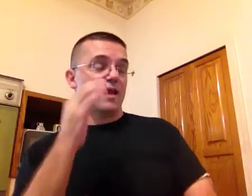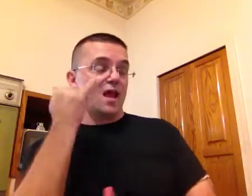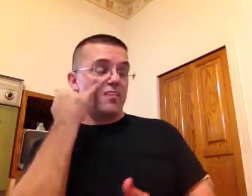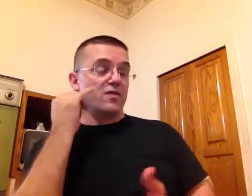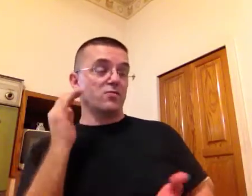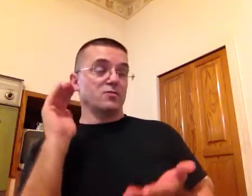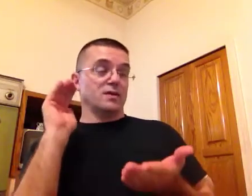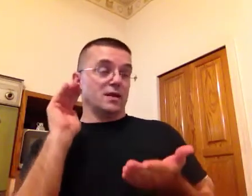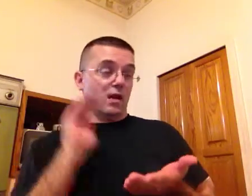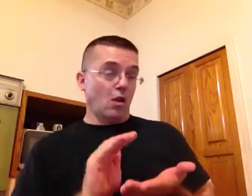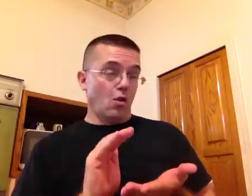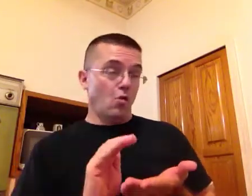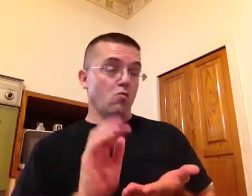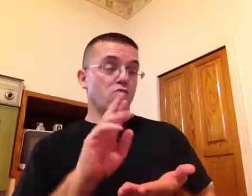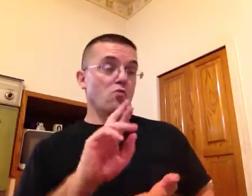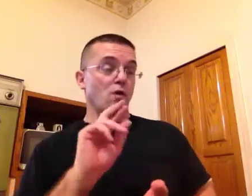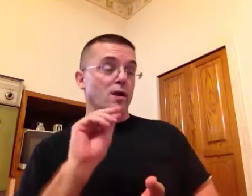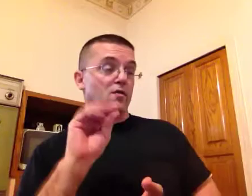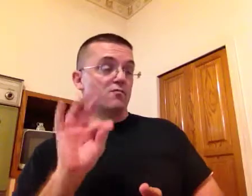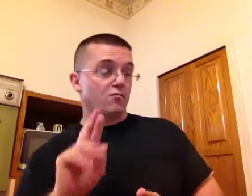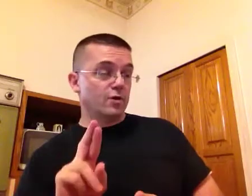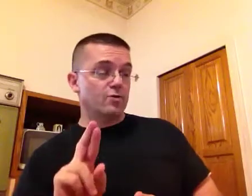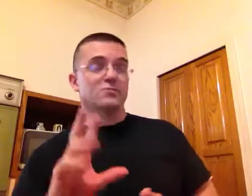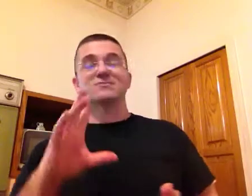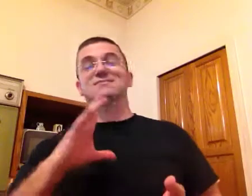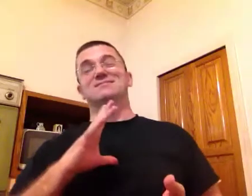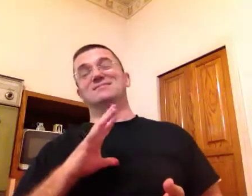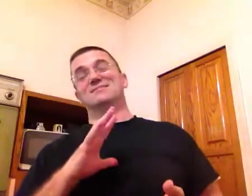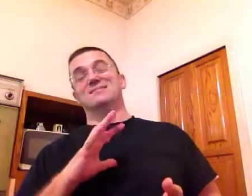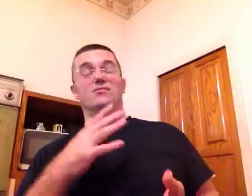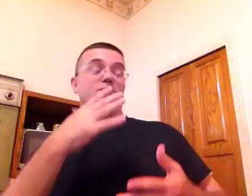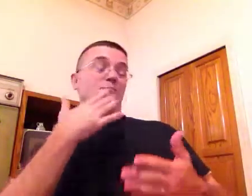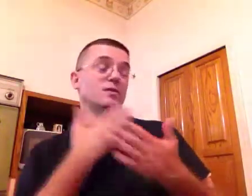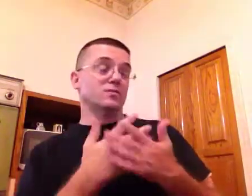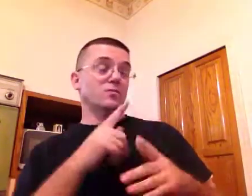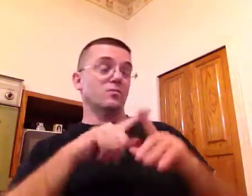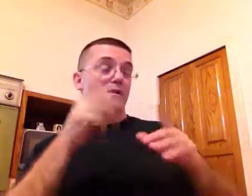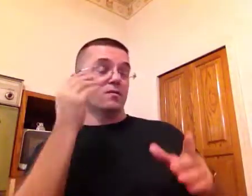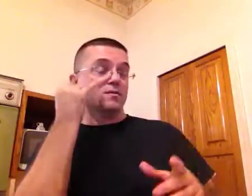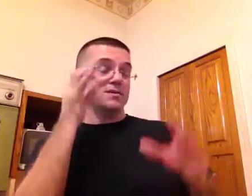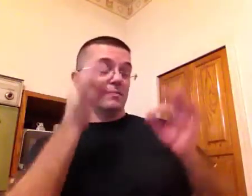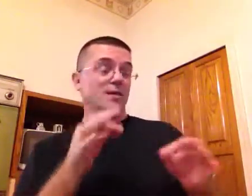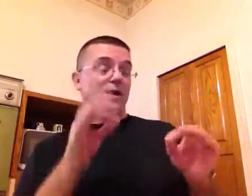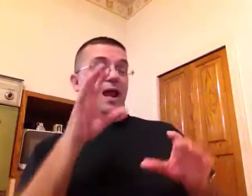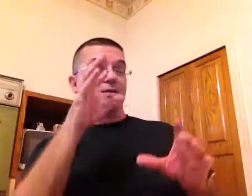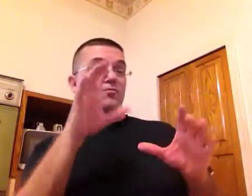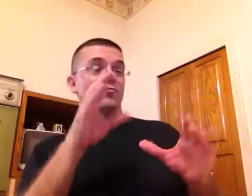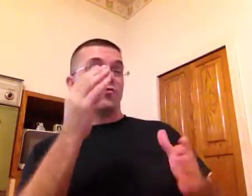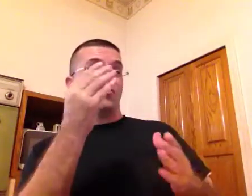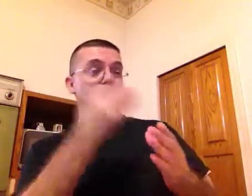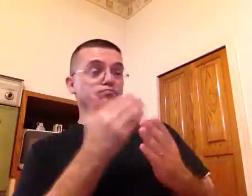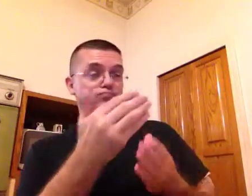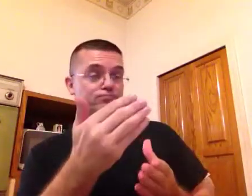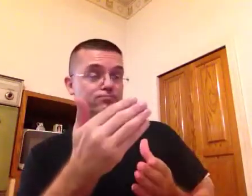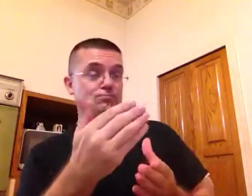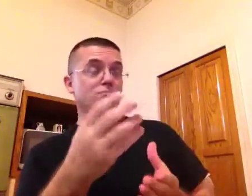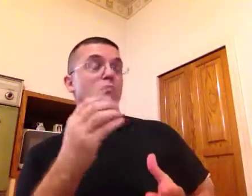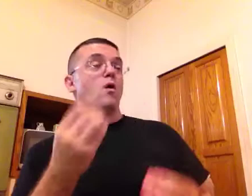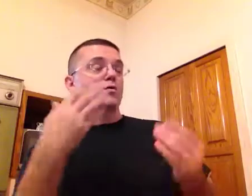return. But depending on your whole portfolio, if you got a bunch of other money and doing other stuff, this might be an okay thing to have just kind of a Goldilocks